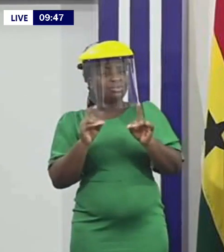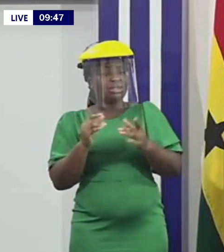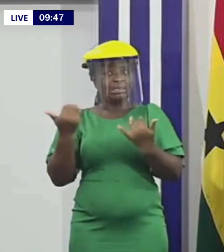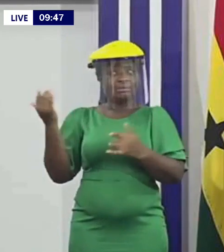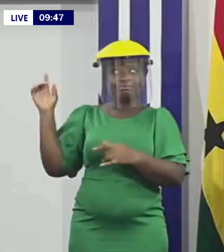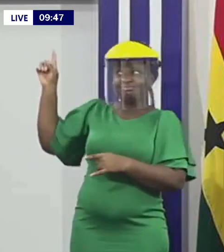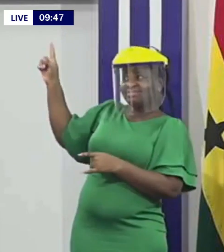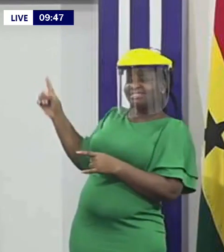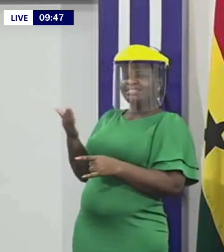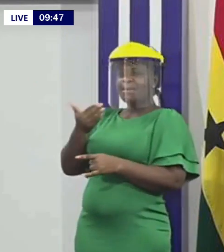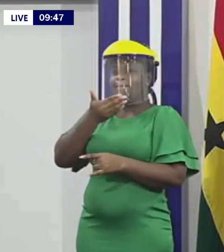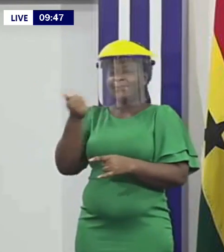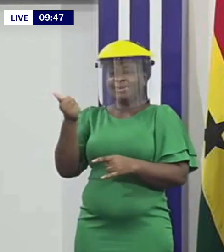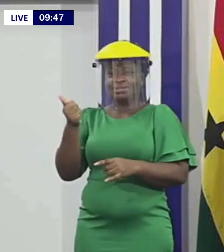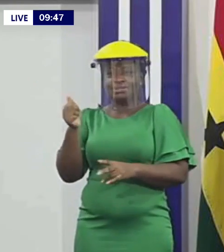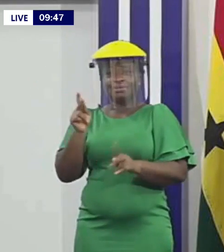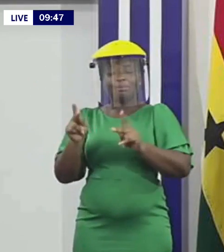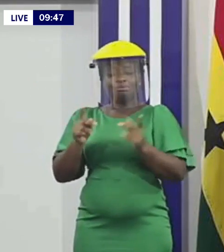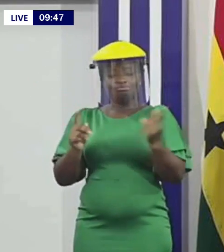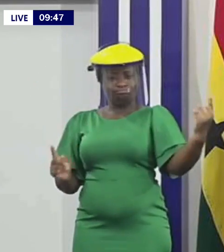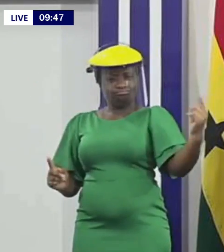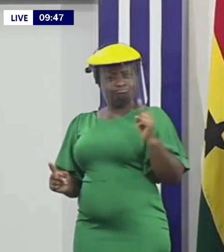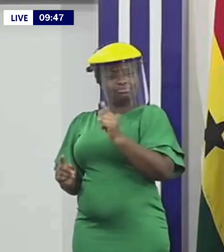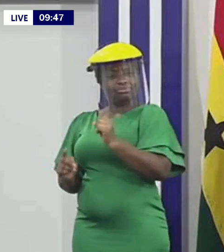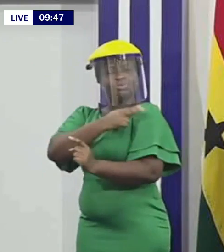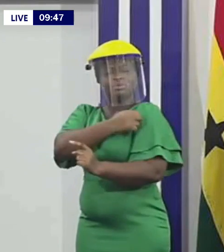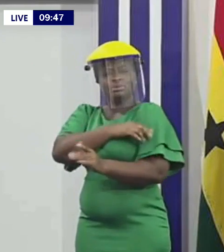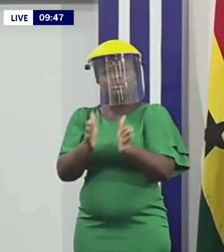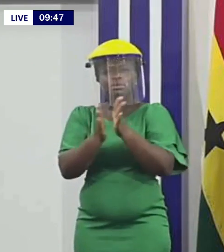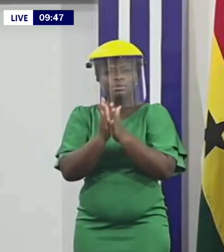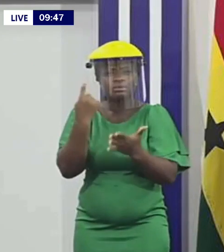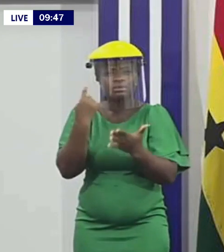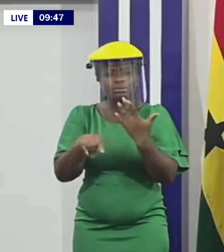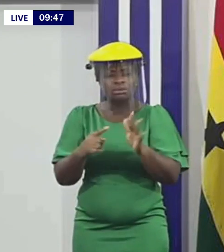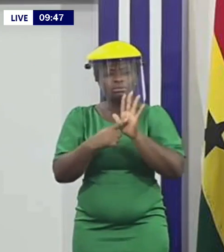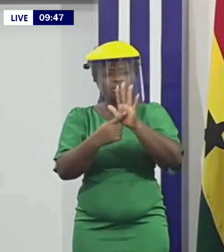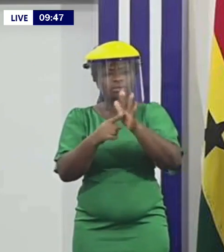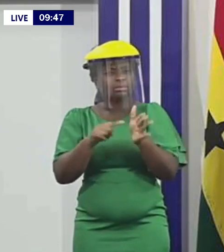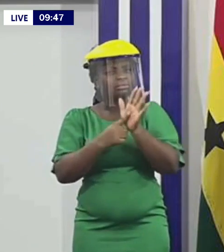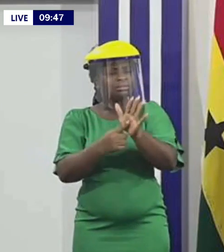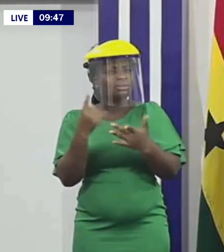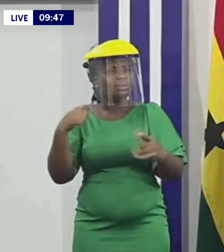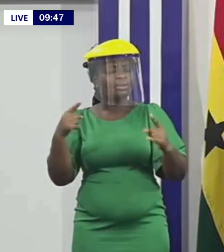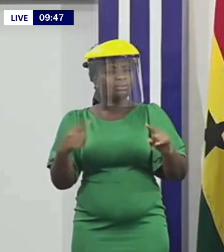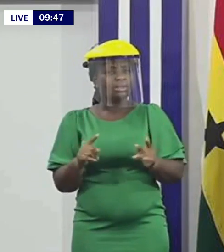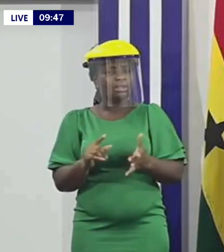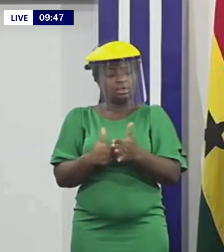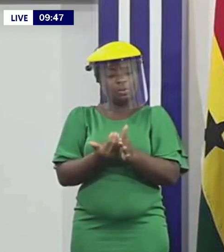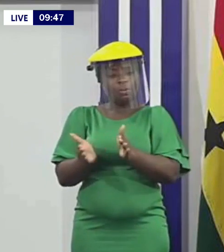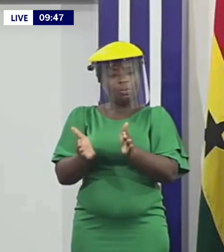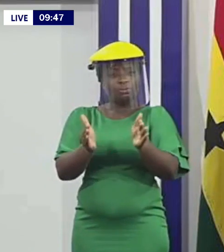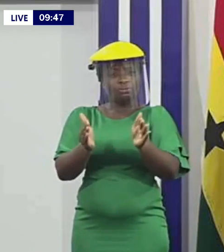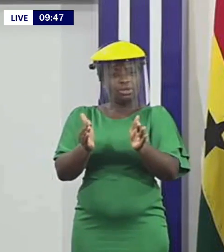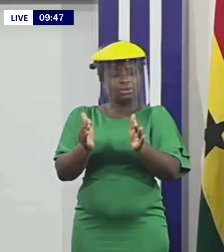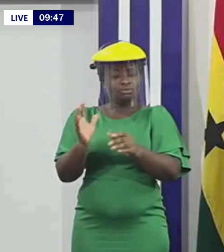should have been next. If the people are coming to the hospital, you ask them when the signs and symptoms started. The model that we